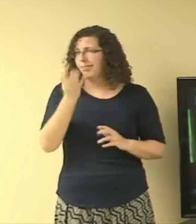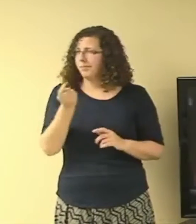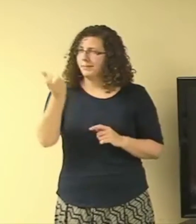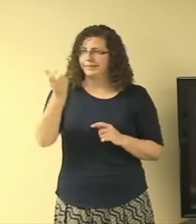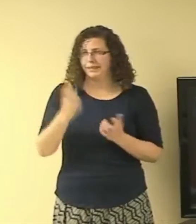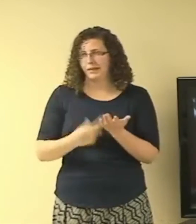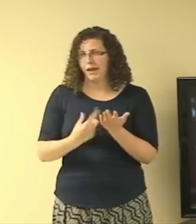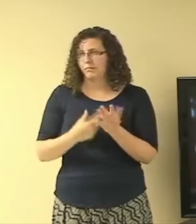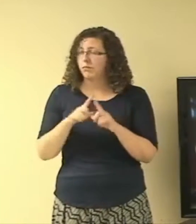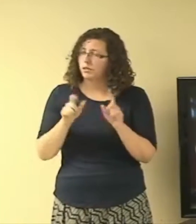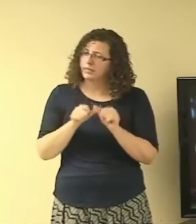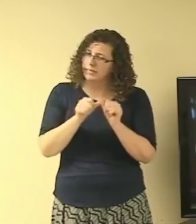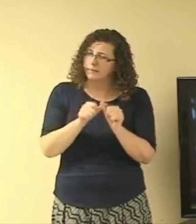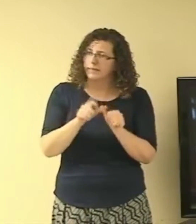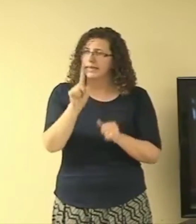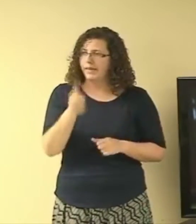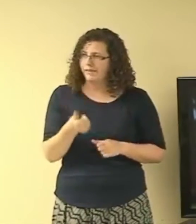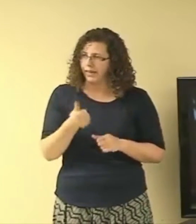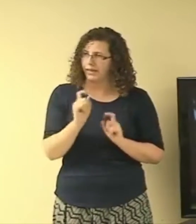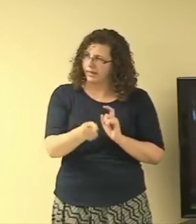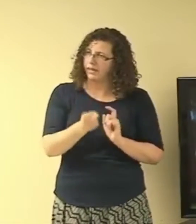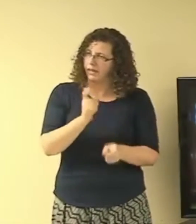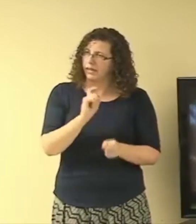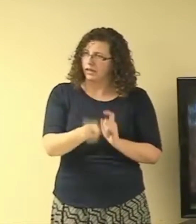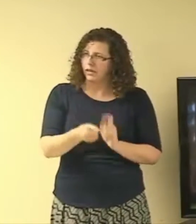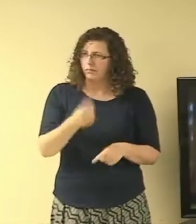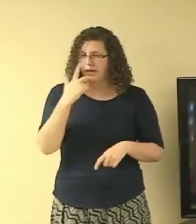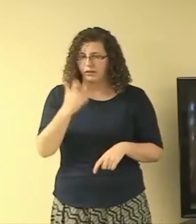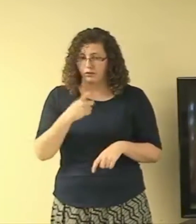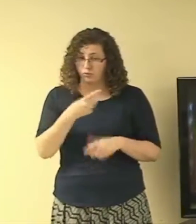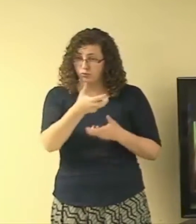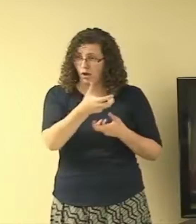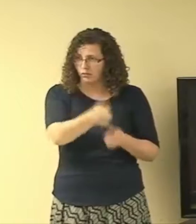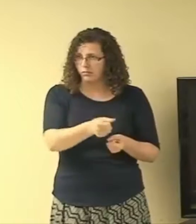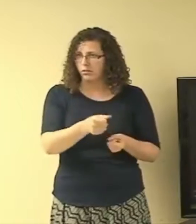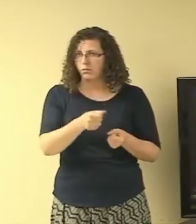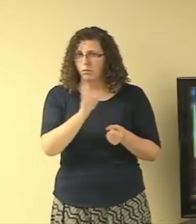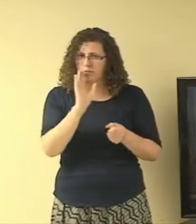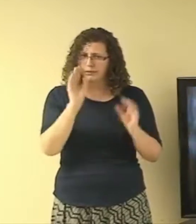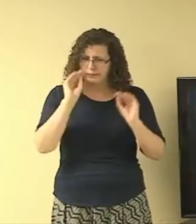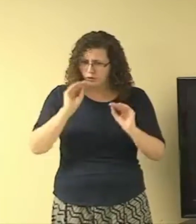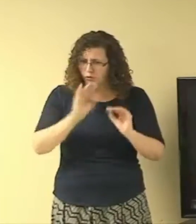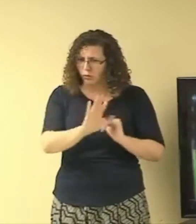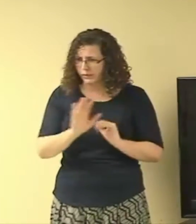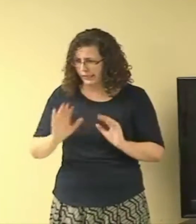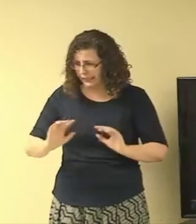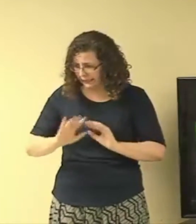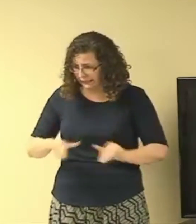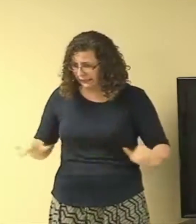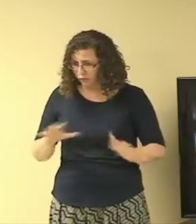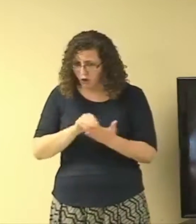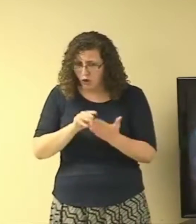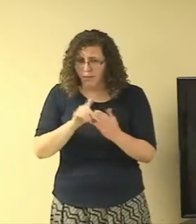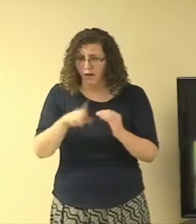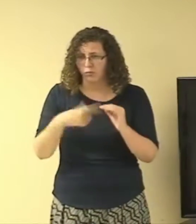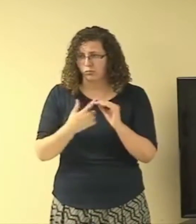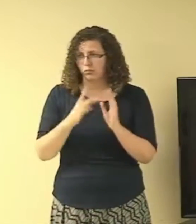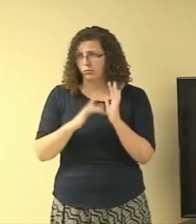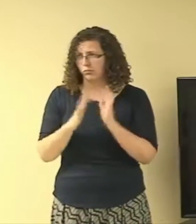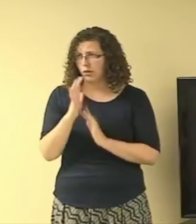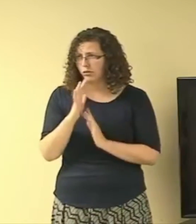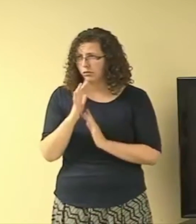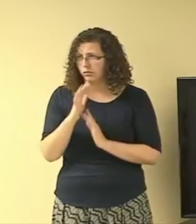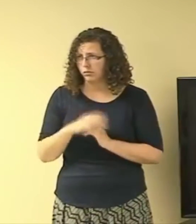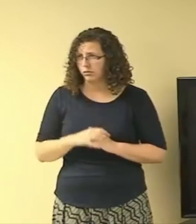But you tithe anyway, because that's where you trust your kids to learn about Jesus. It's where you learn about your marriage. It's where you learn about your spiritual walk. That's where you're